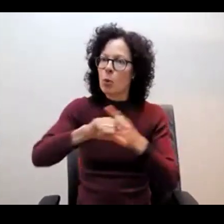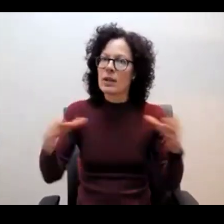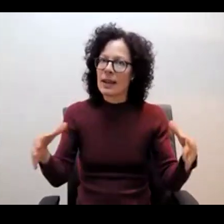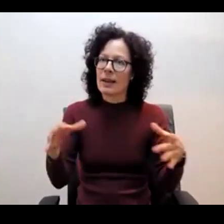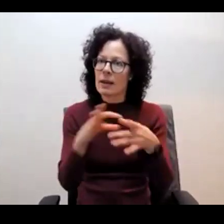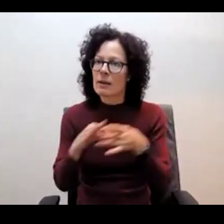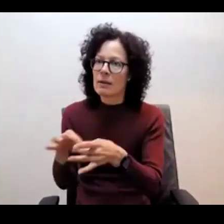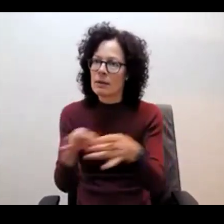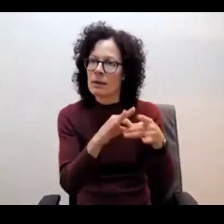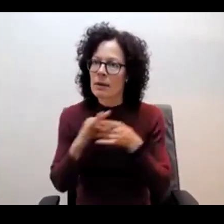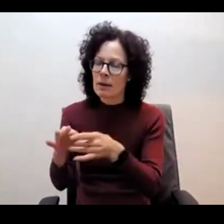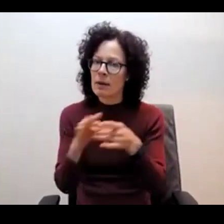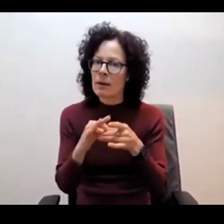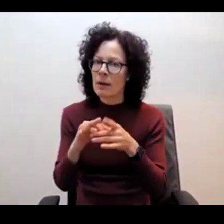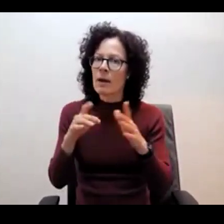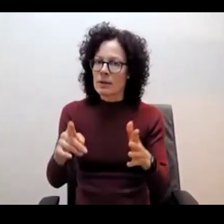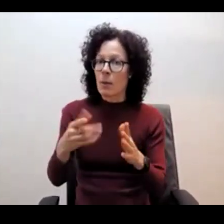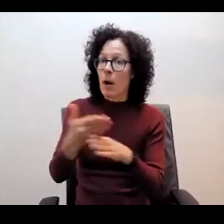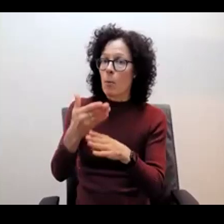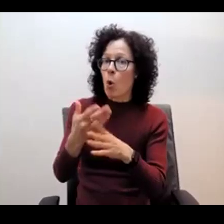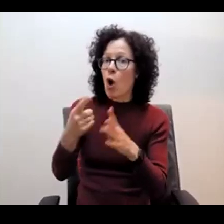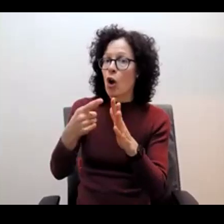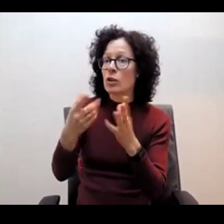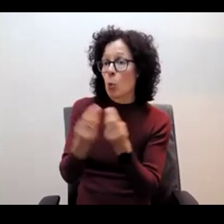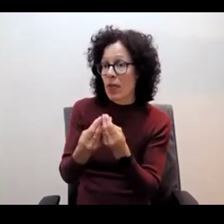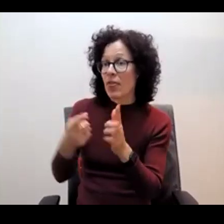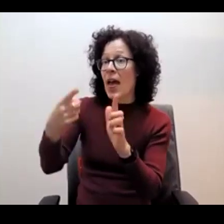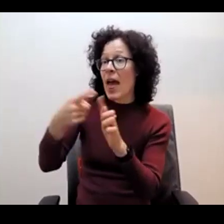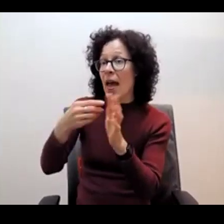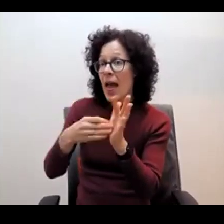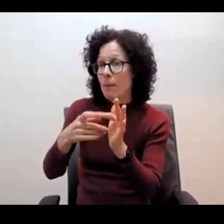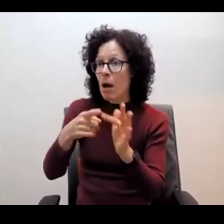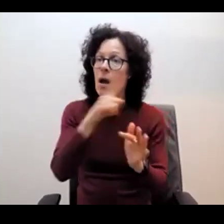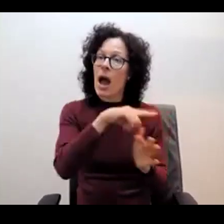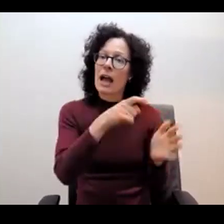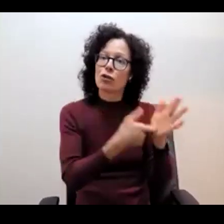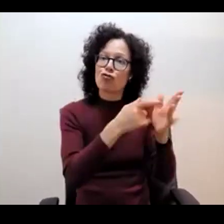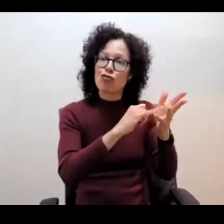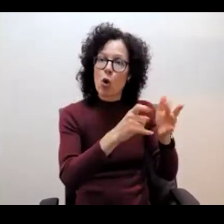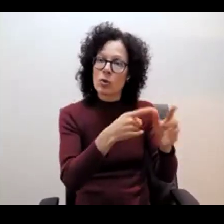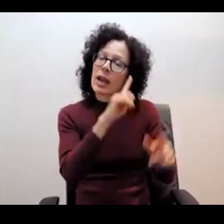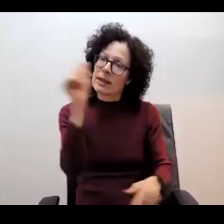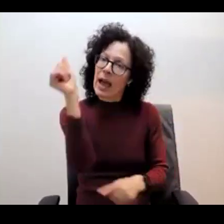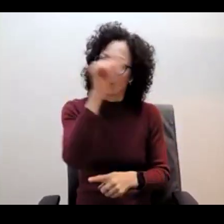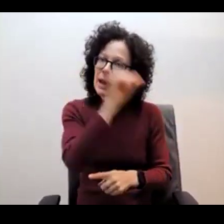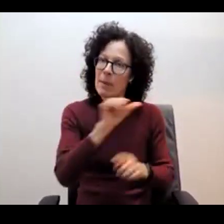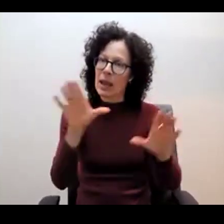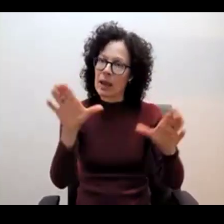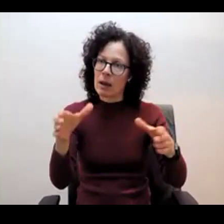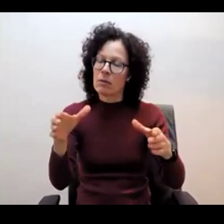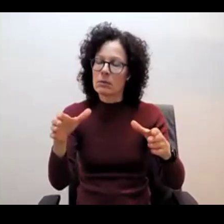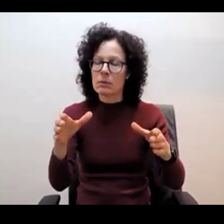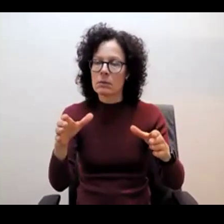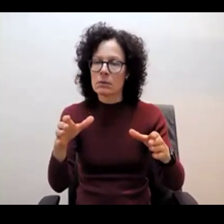Now, I've worked with Emma and with Rosa in the academic world. And at some point, I